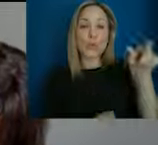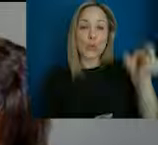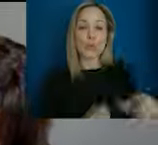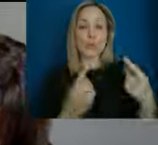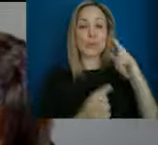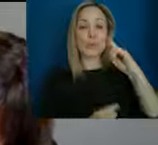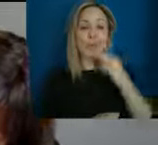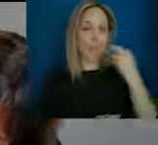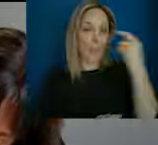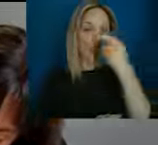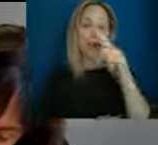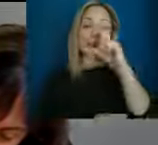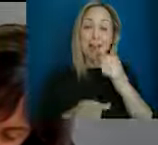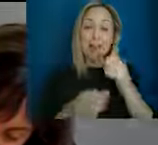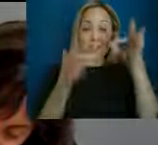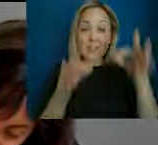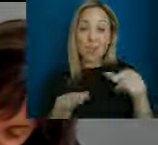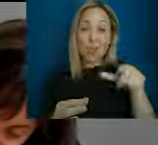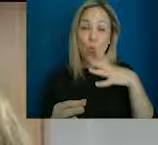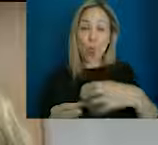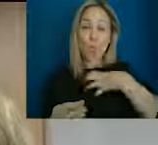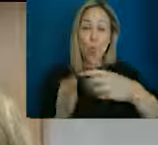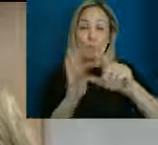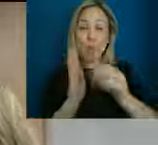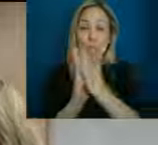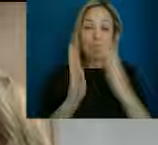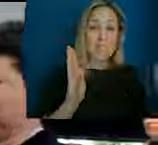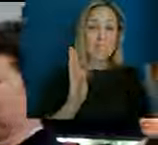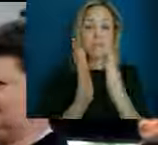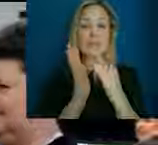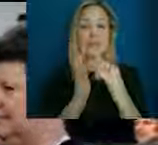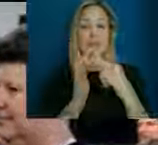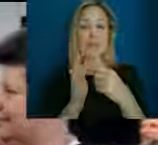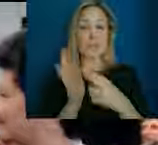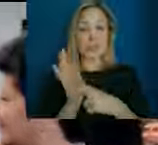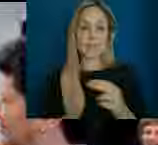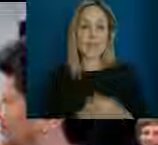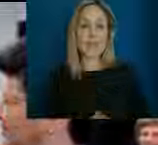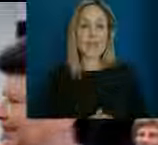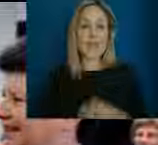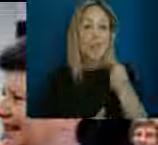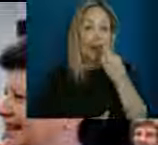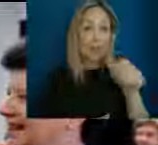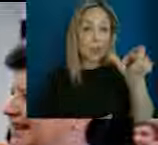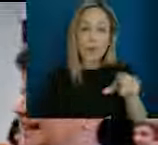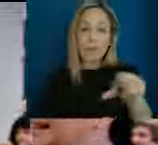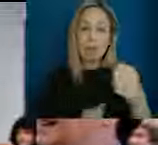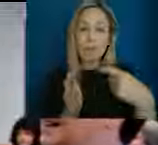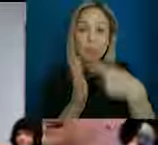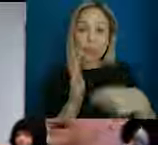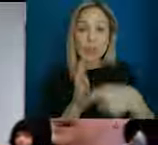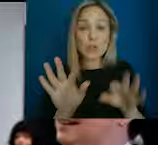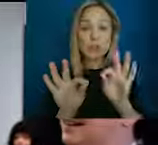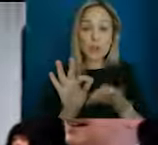want longer sessions or more short sessions. Check with the person if they have a preferred interpreter and if they have special